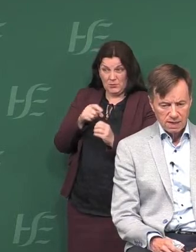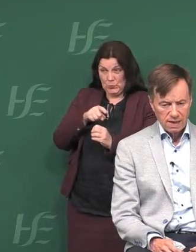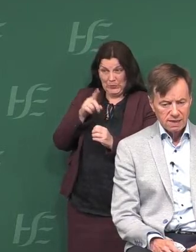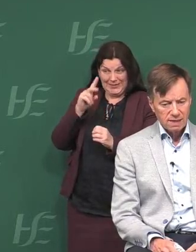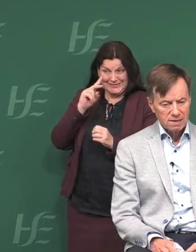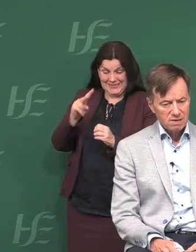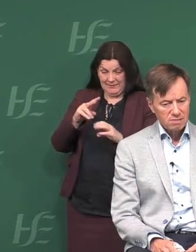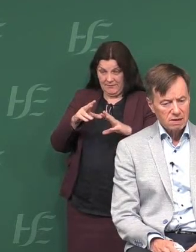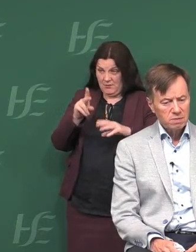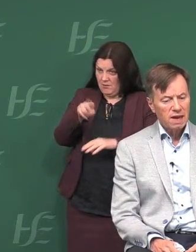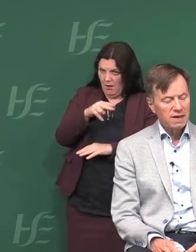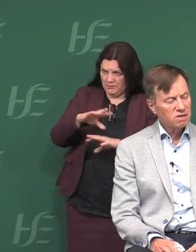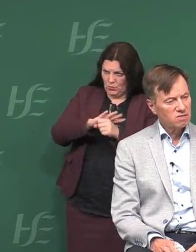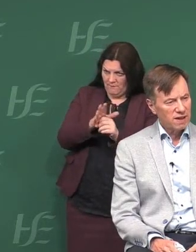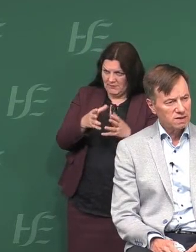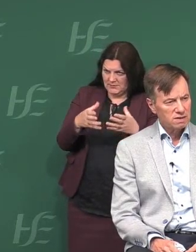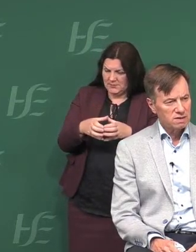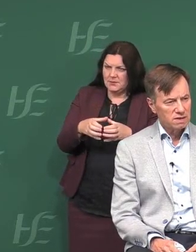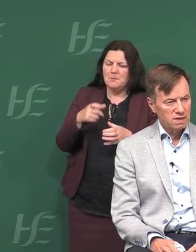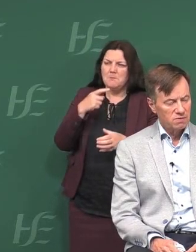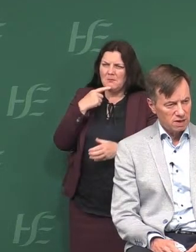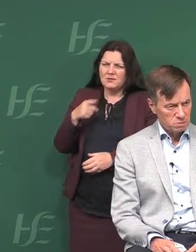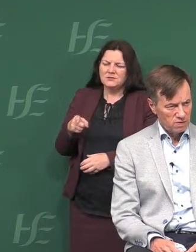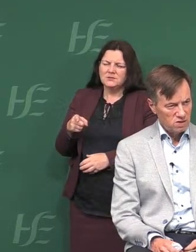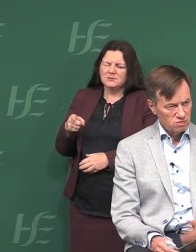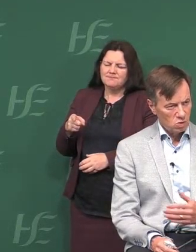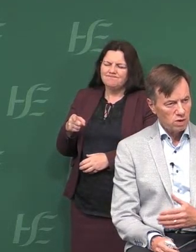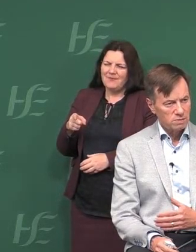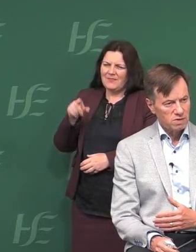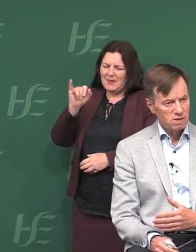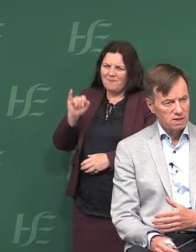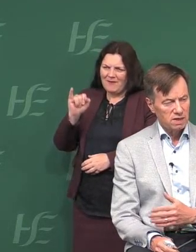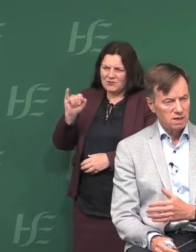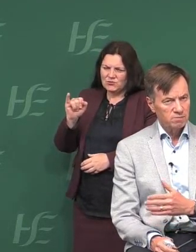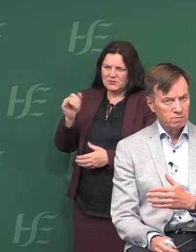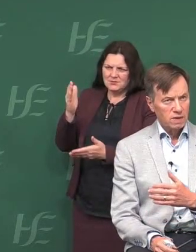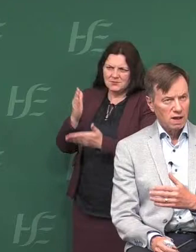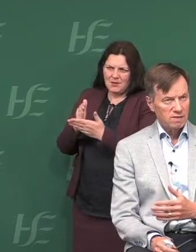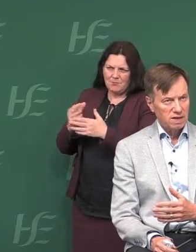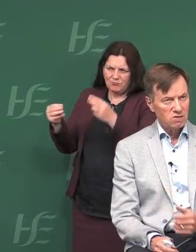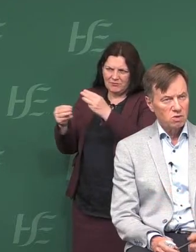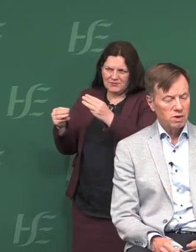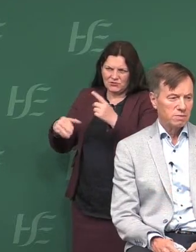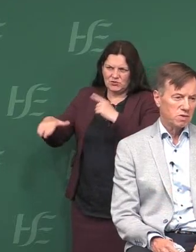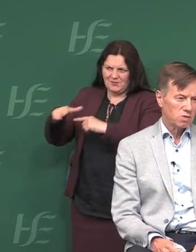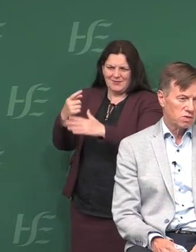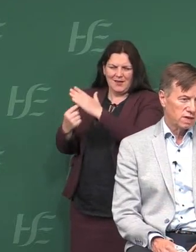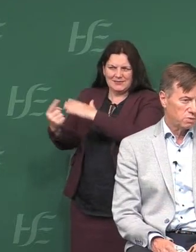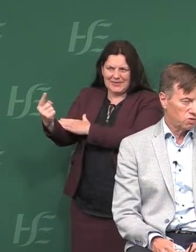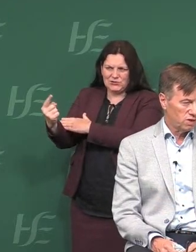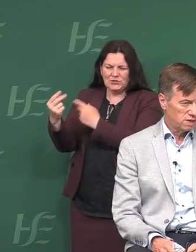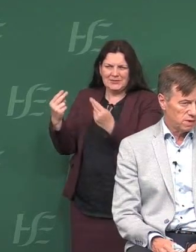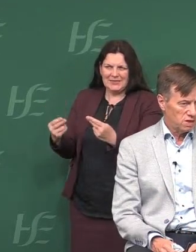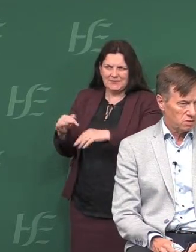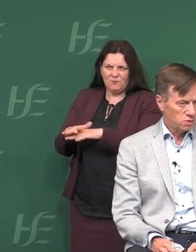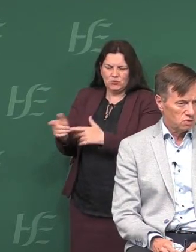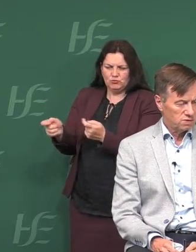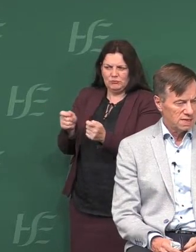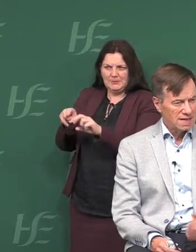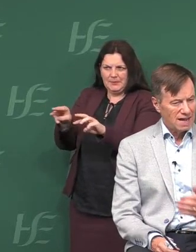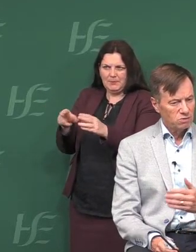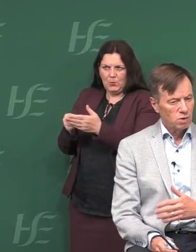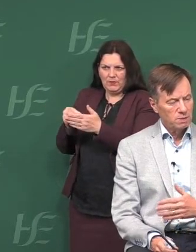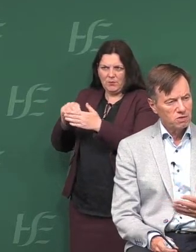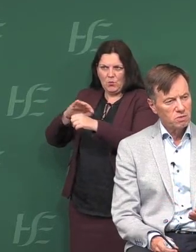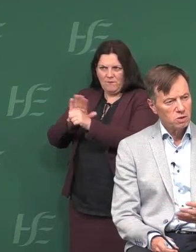But I think that belies the fact that the infection prevention requirements and the isolation requirements associated with treating patients with